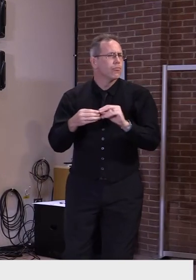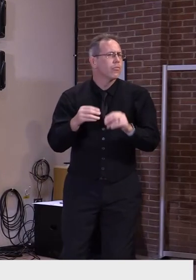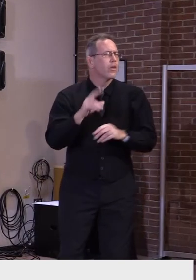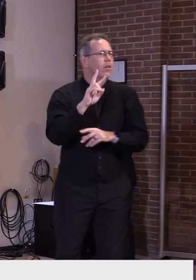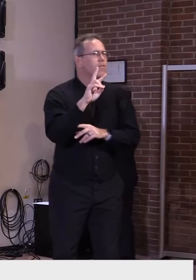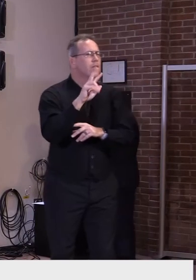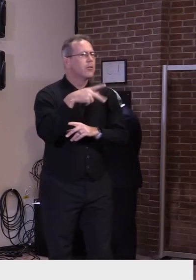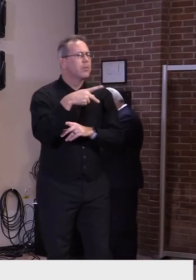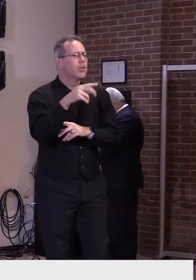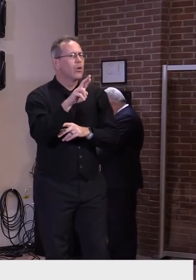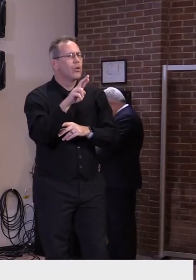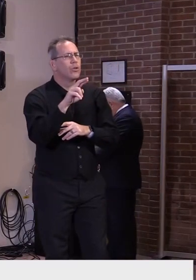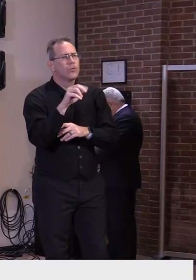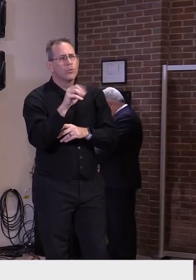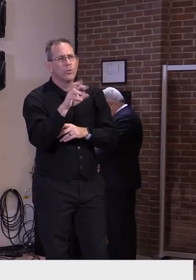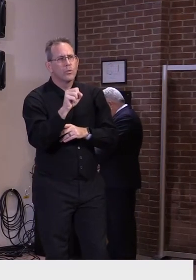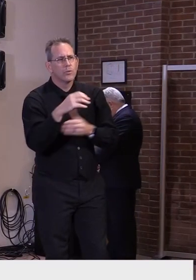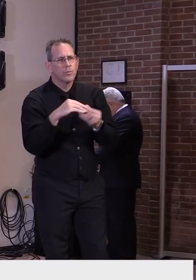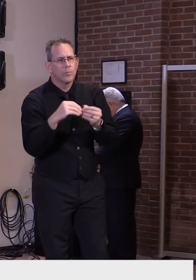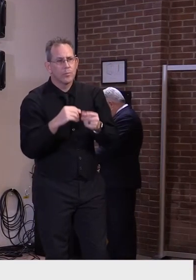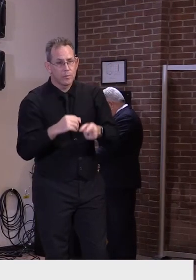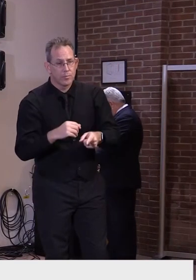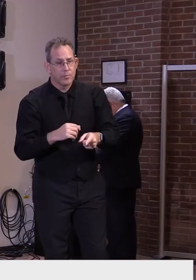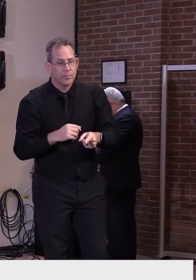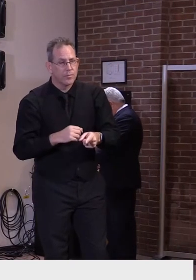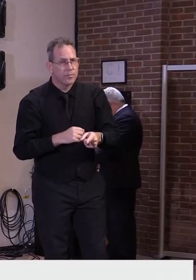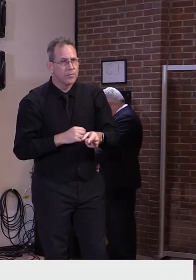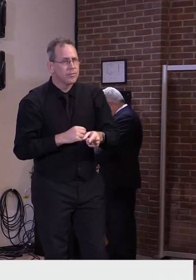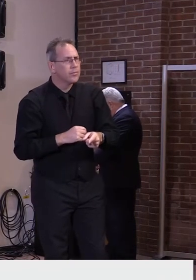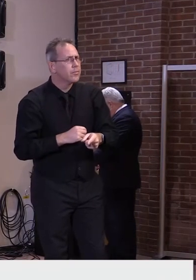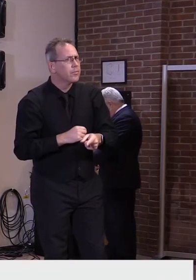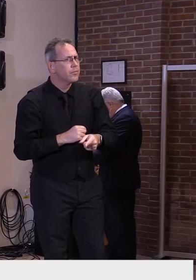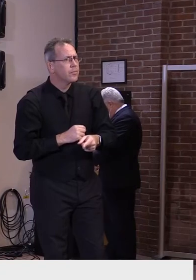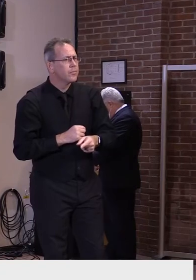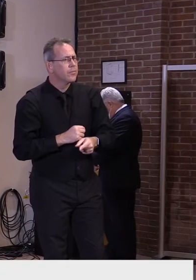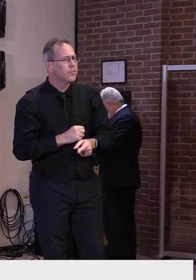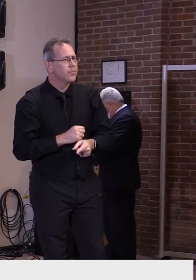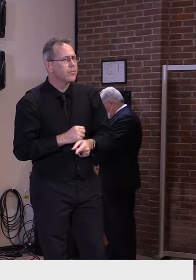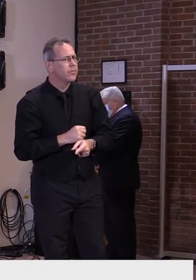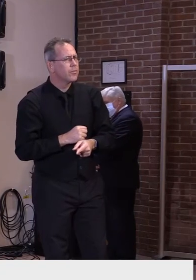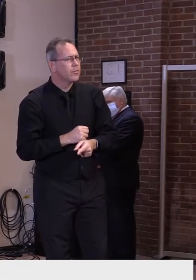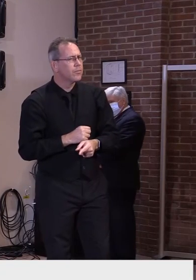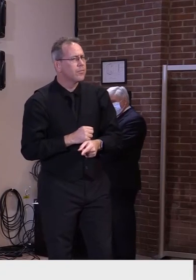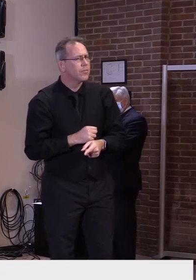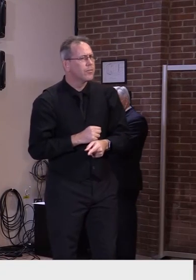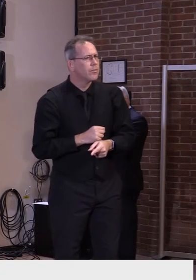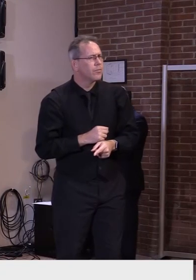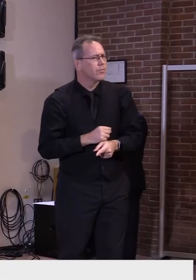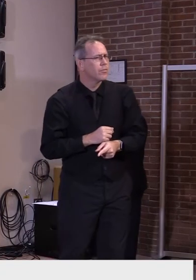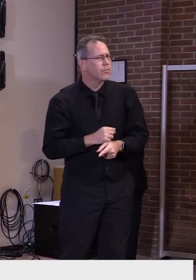Thanks, Rebecca. Commissioner Sherling, you still with us here? Mr. Sherling?